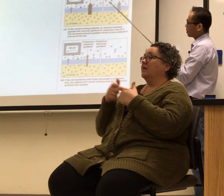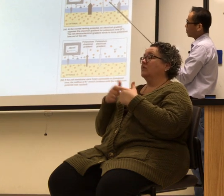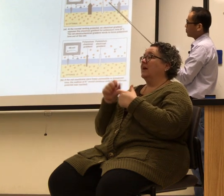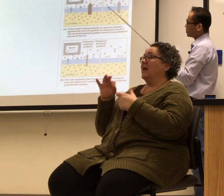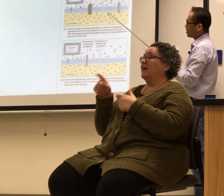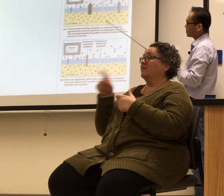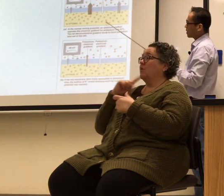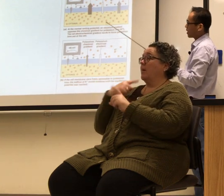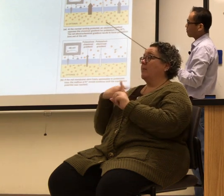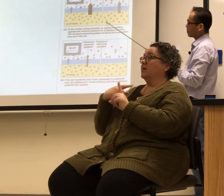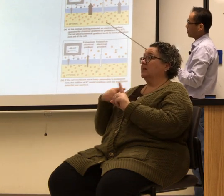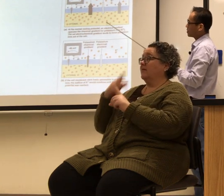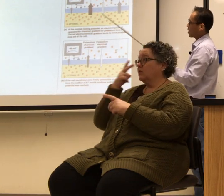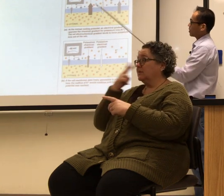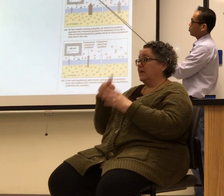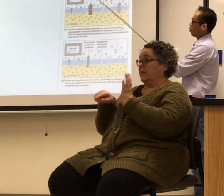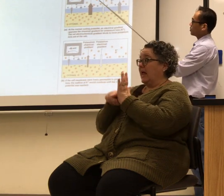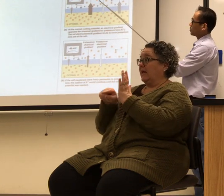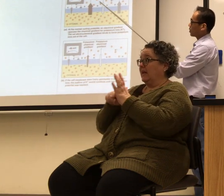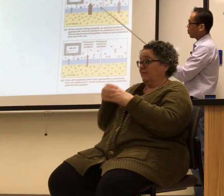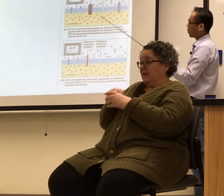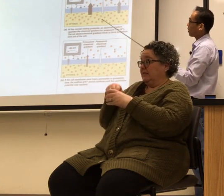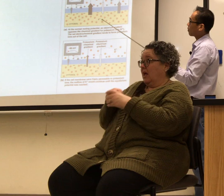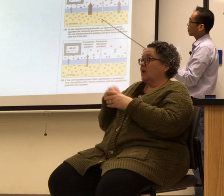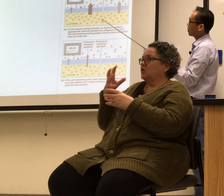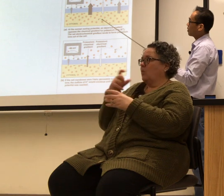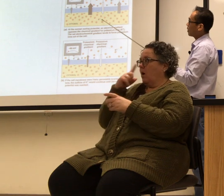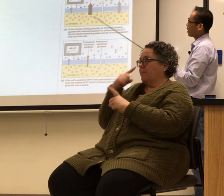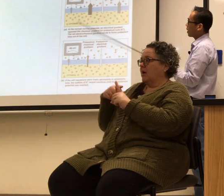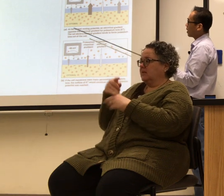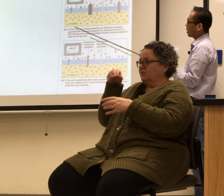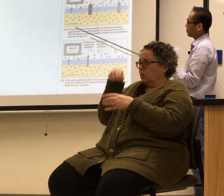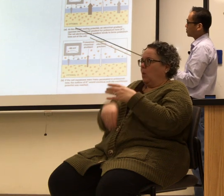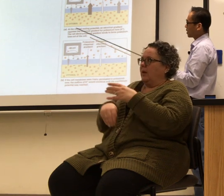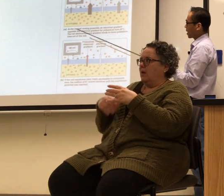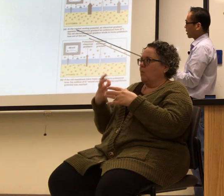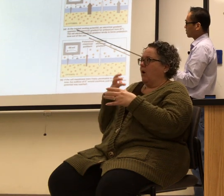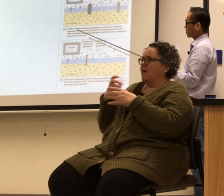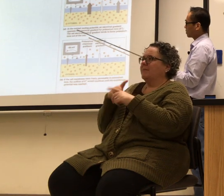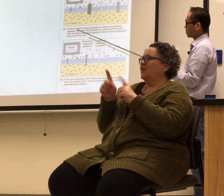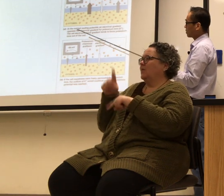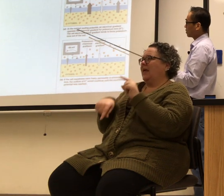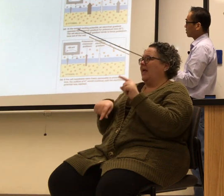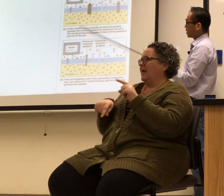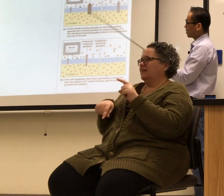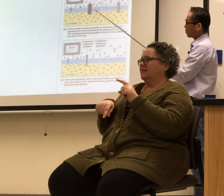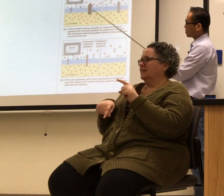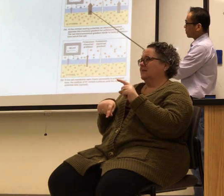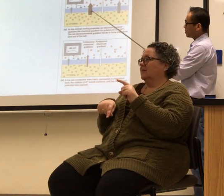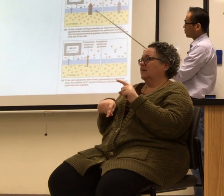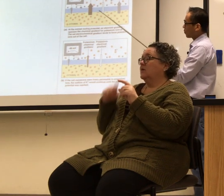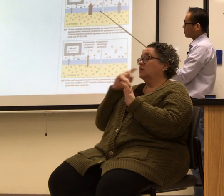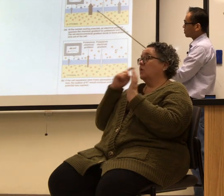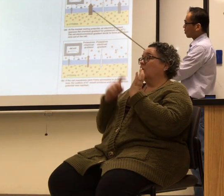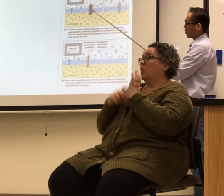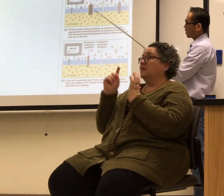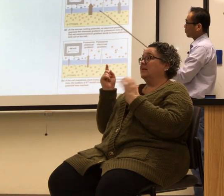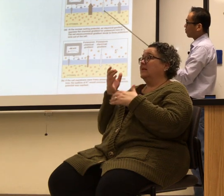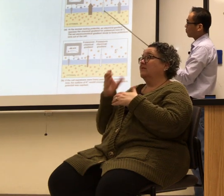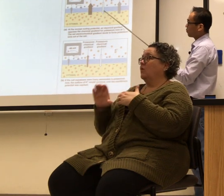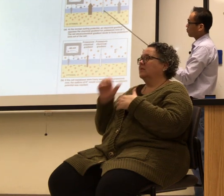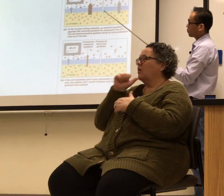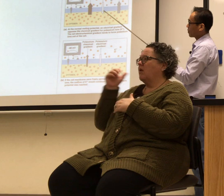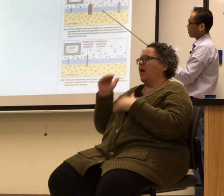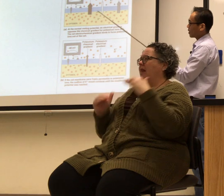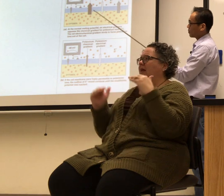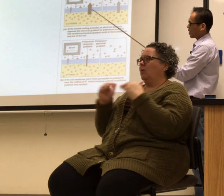ion, you see it's negative on the inside, you want to go there. But you can't. And notice that these forces aren't